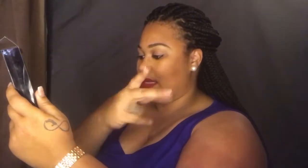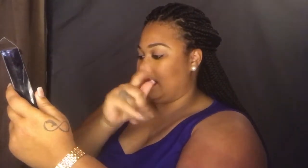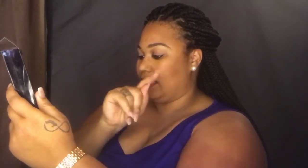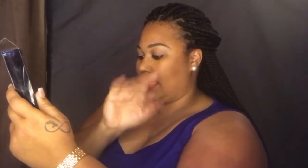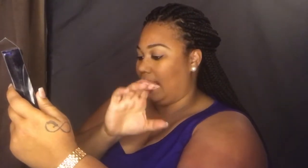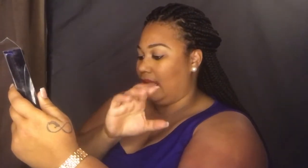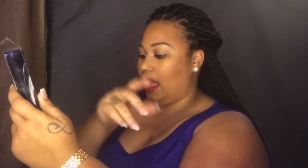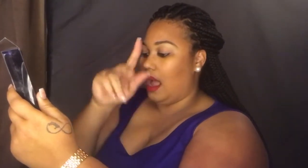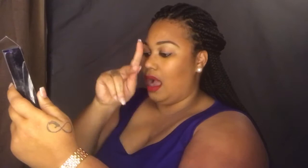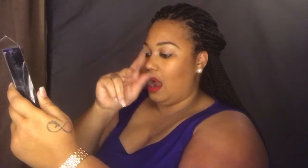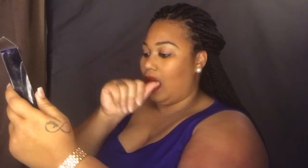synthetic